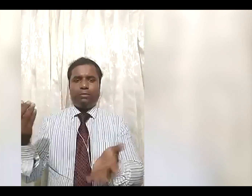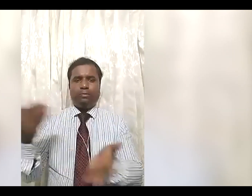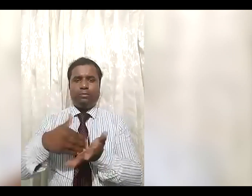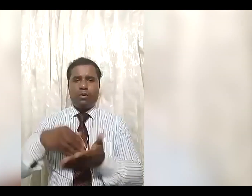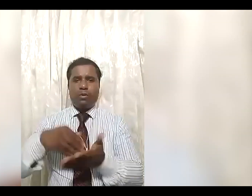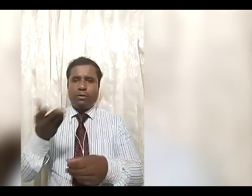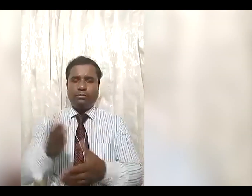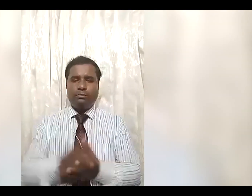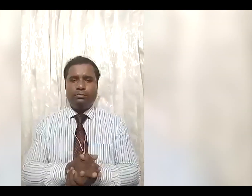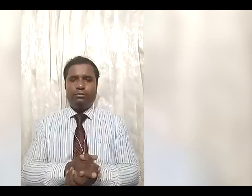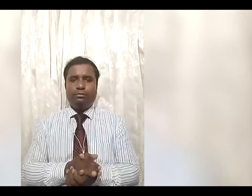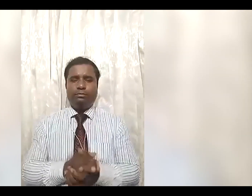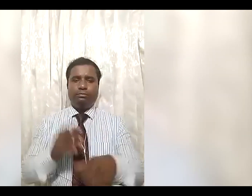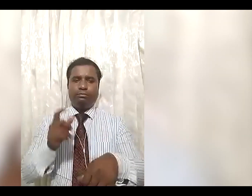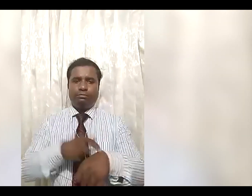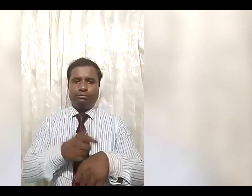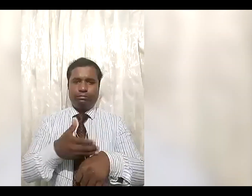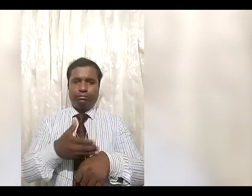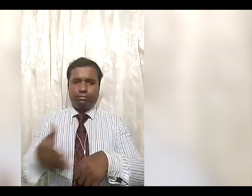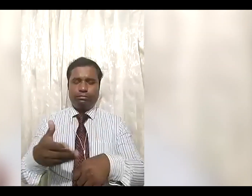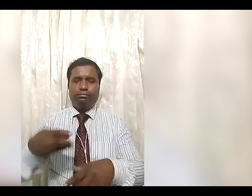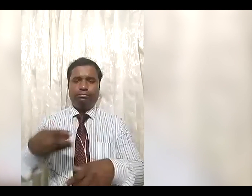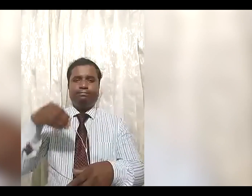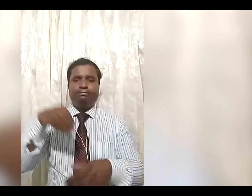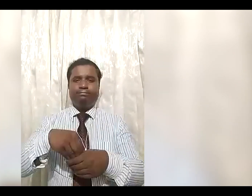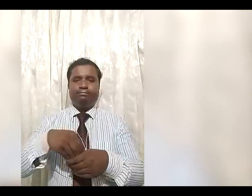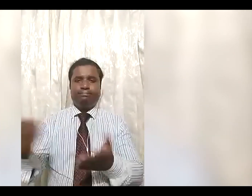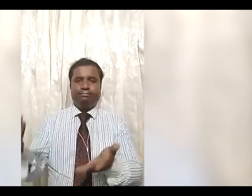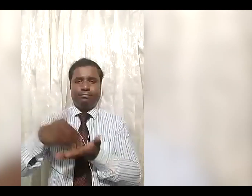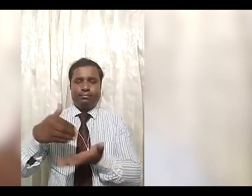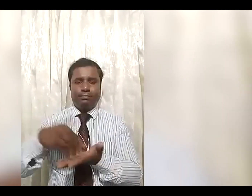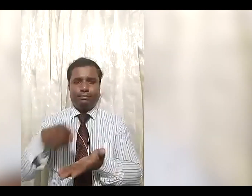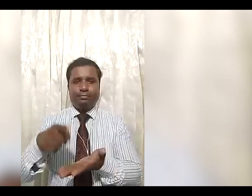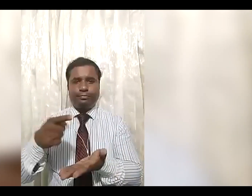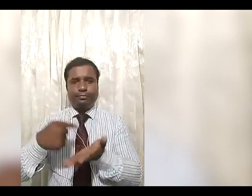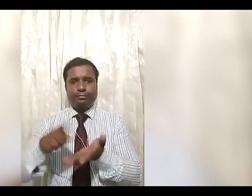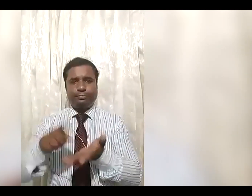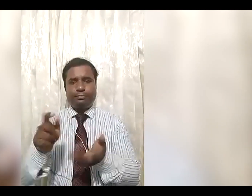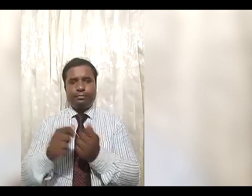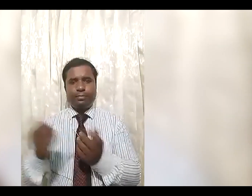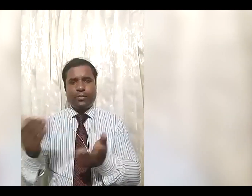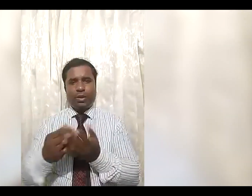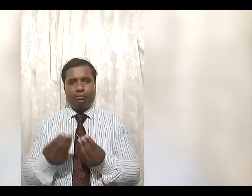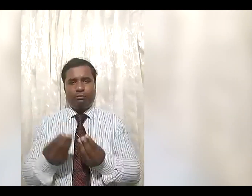In recent years, citizen participation has been decreasing.